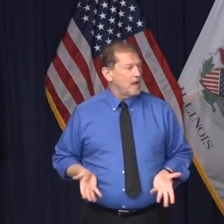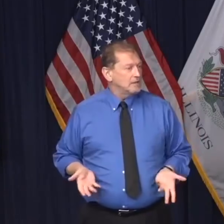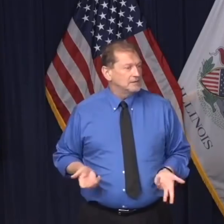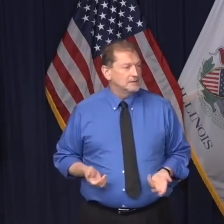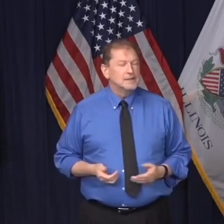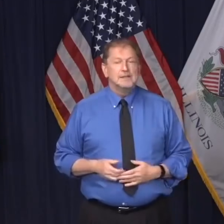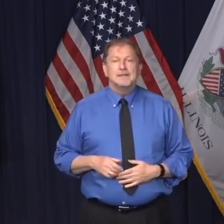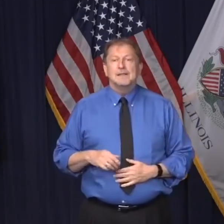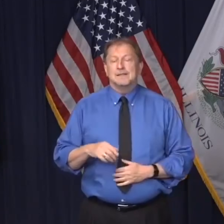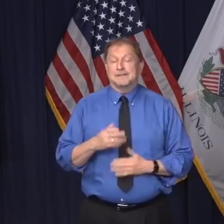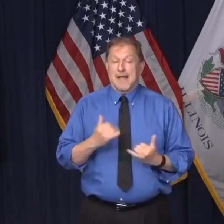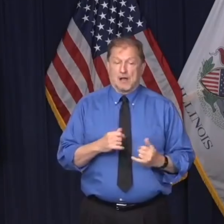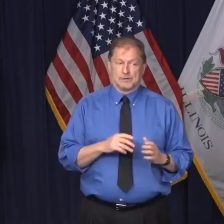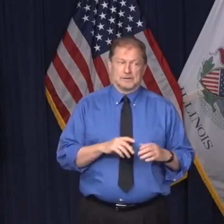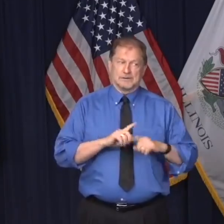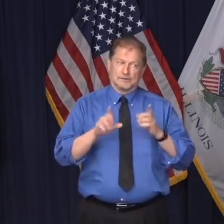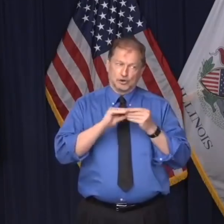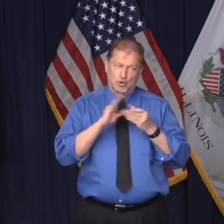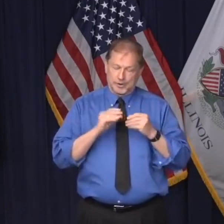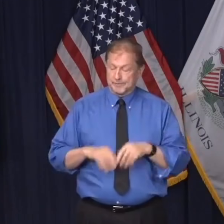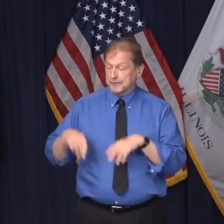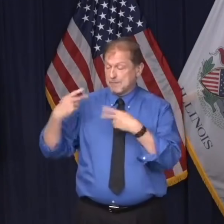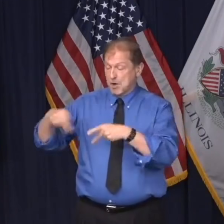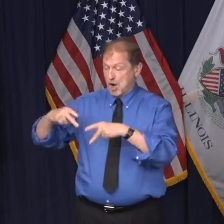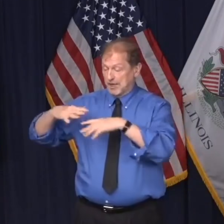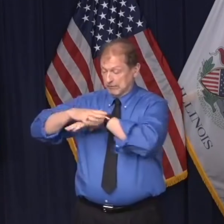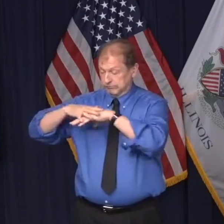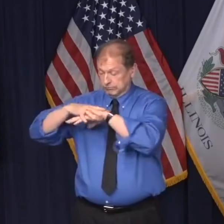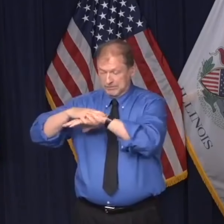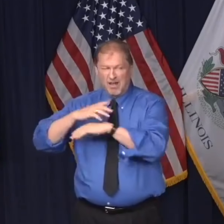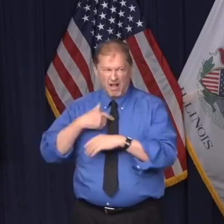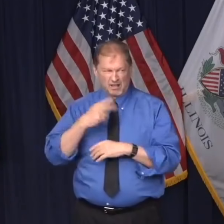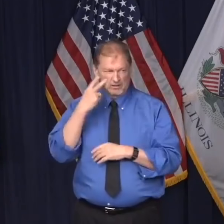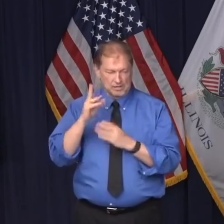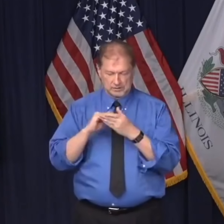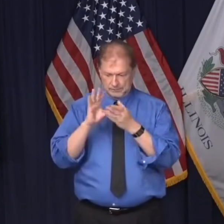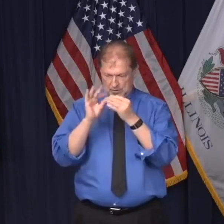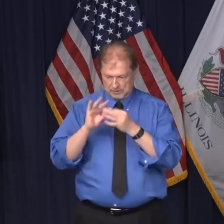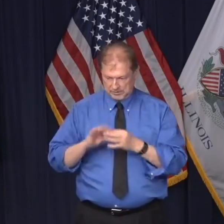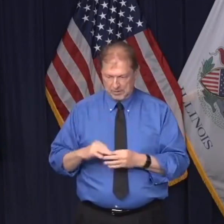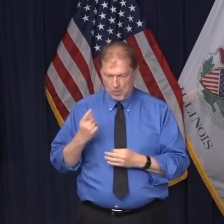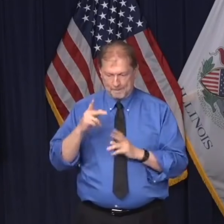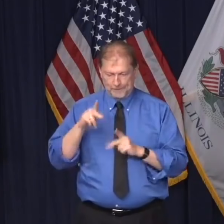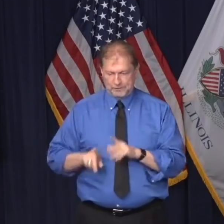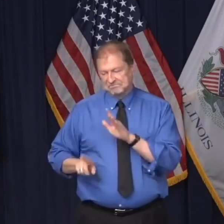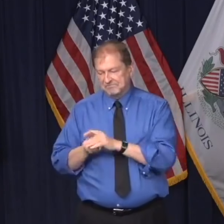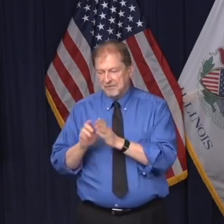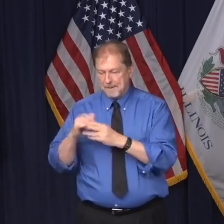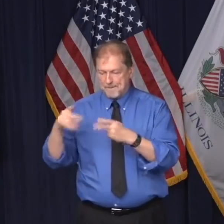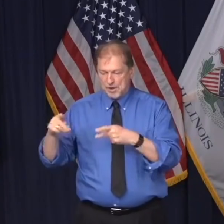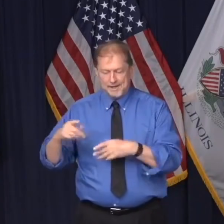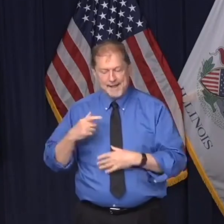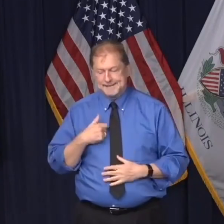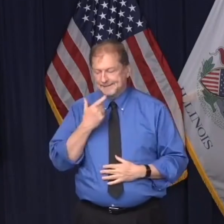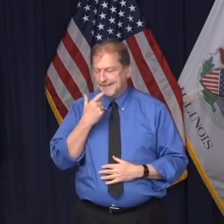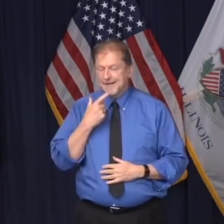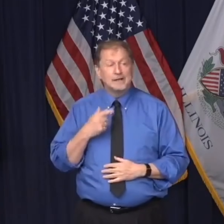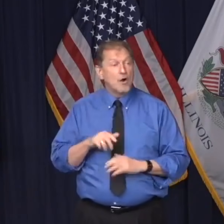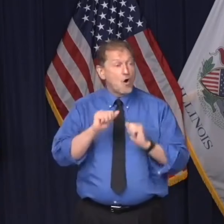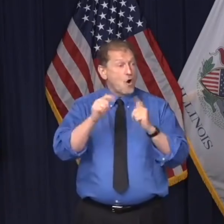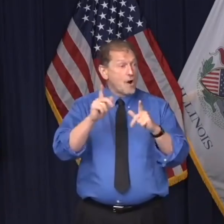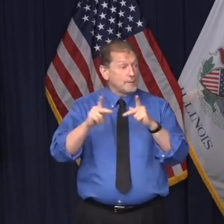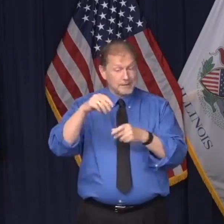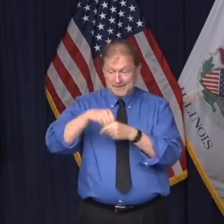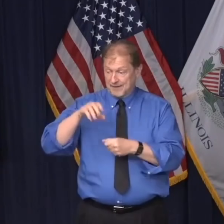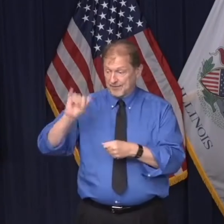are partying together, and I saw some comments by somebody who was at one of those parties, all I can say is that everybody at that